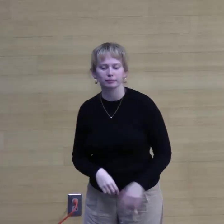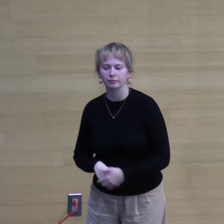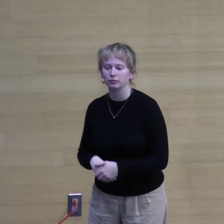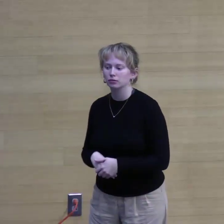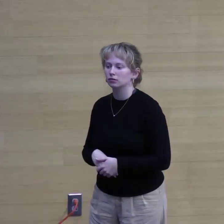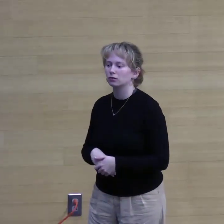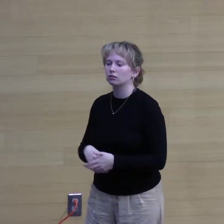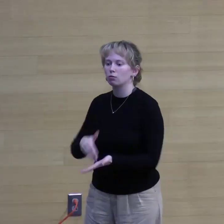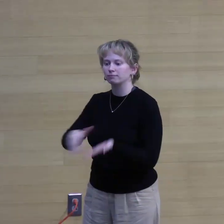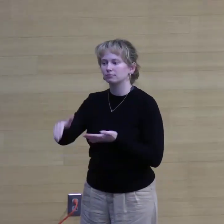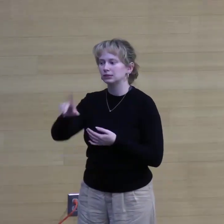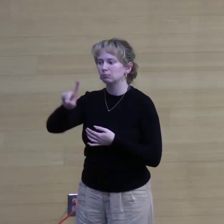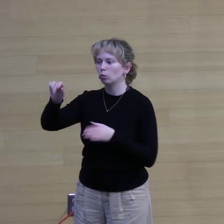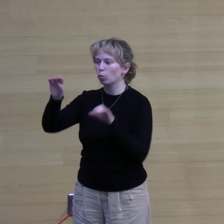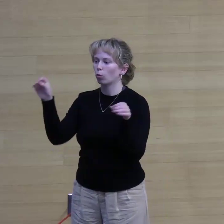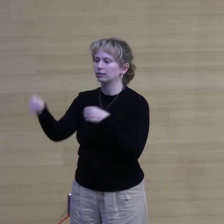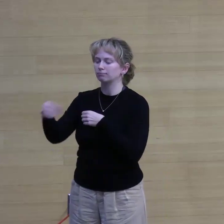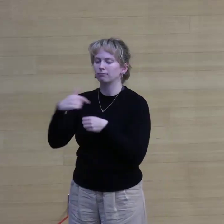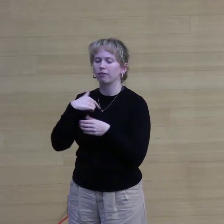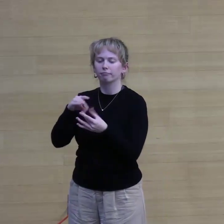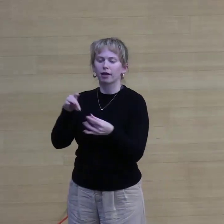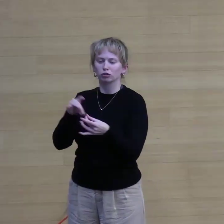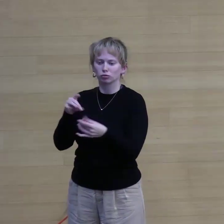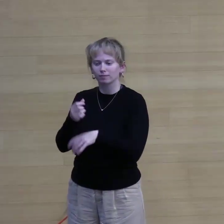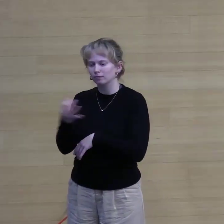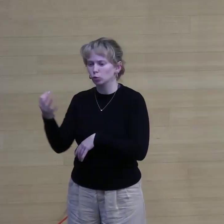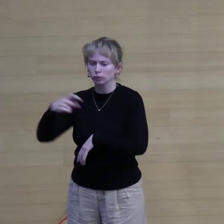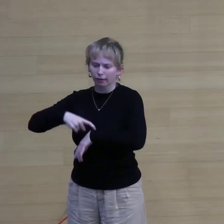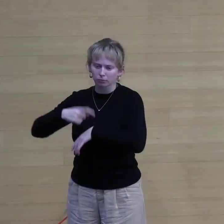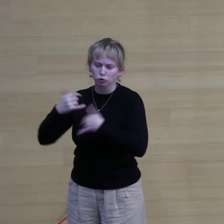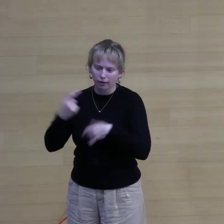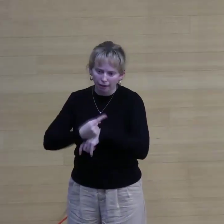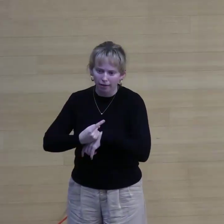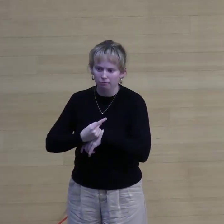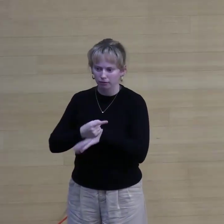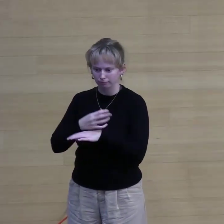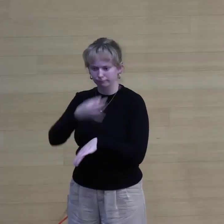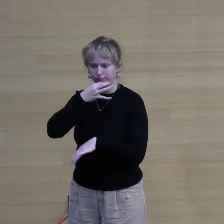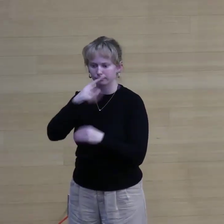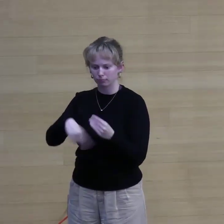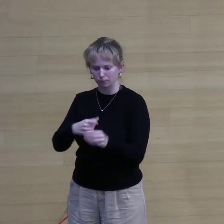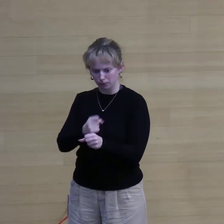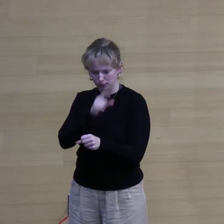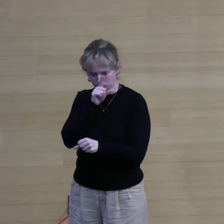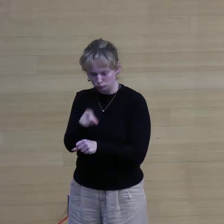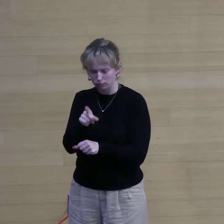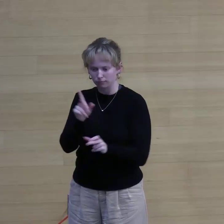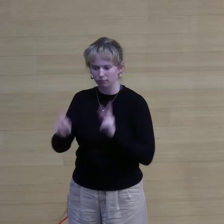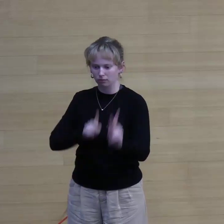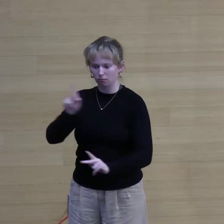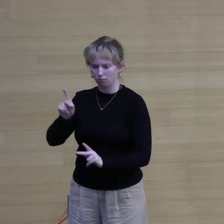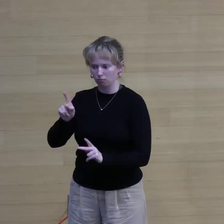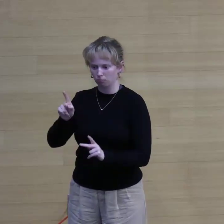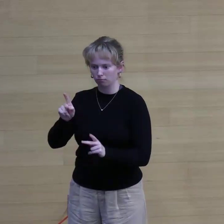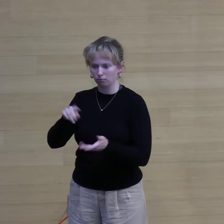a lot of disability organizations, I've said this a couple of times today, but they're very good at making sure people might learn